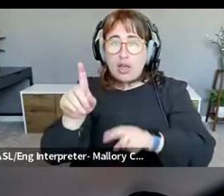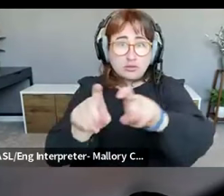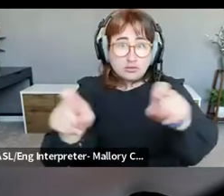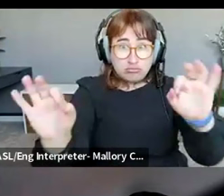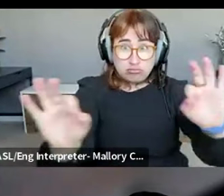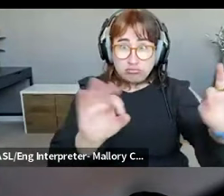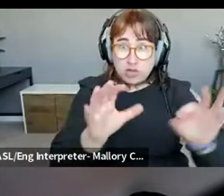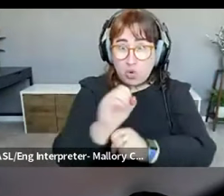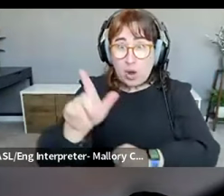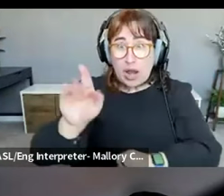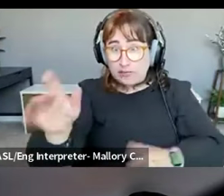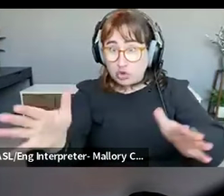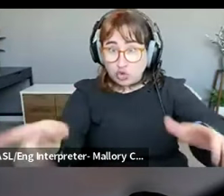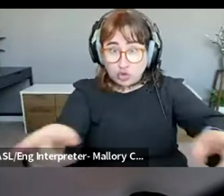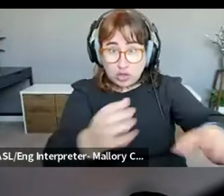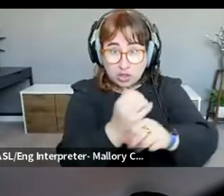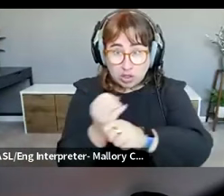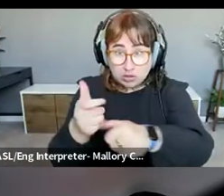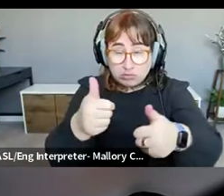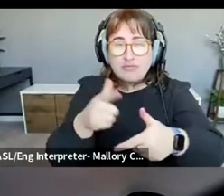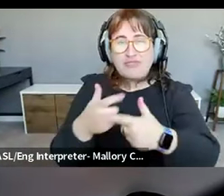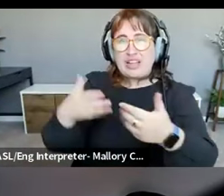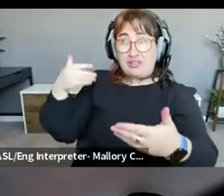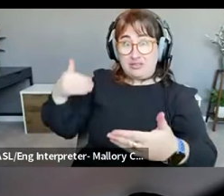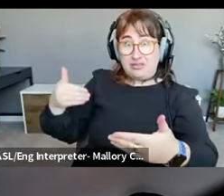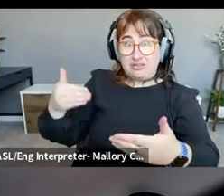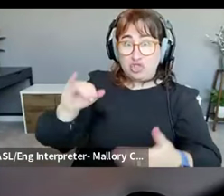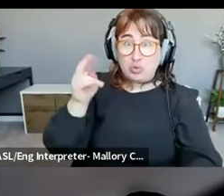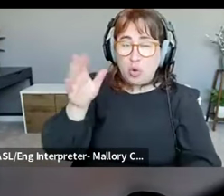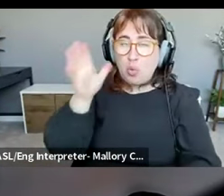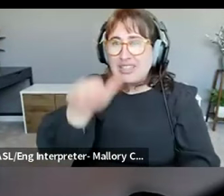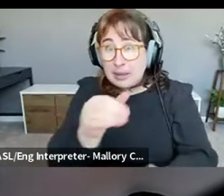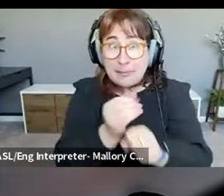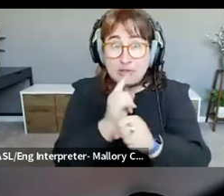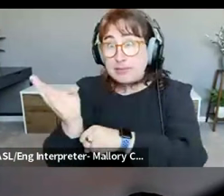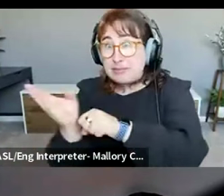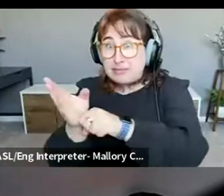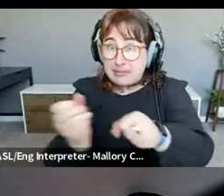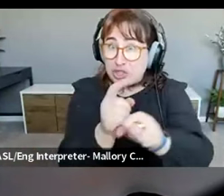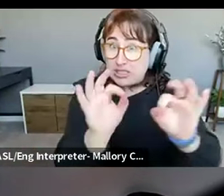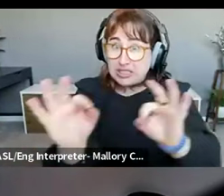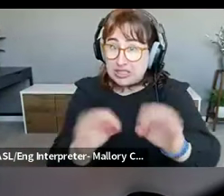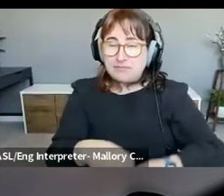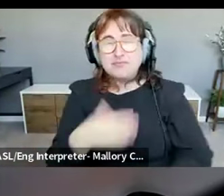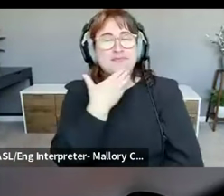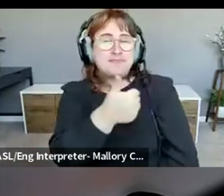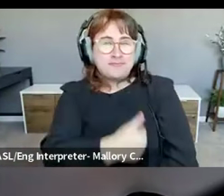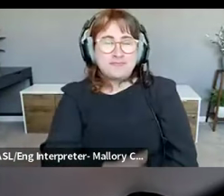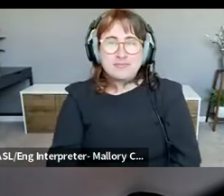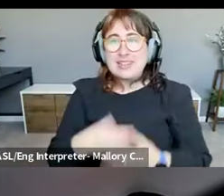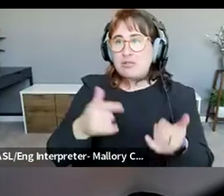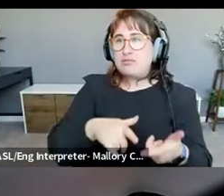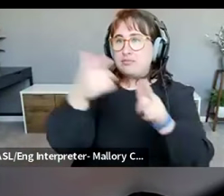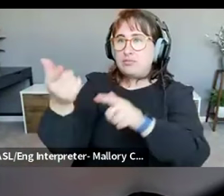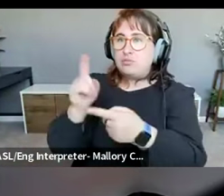it. And then as we approach the deadlines, we'll just check in with people. All right. thank you. Lots of that stuff. I am going to throw it over to Angel